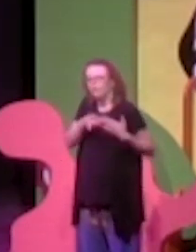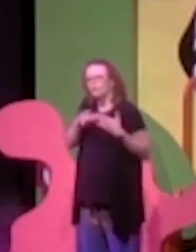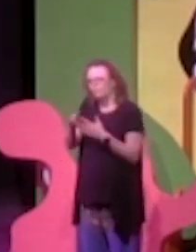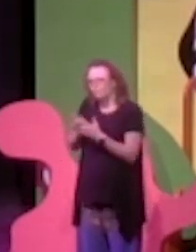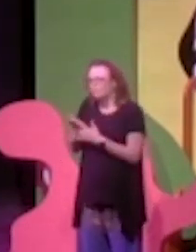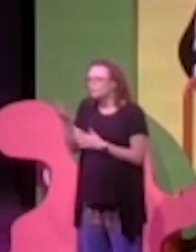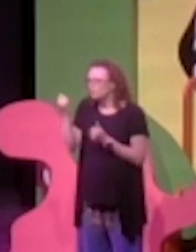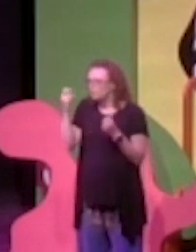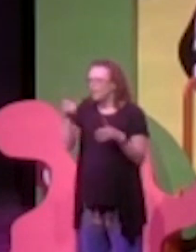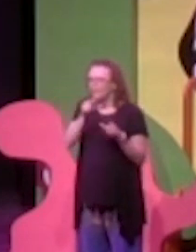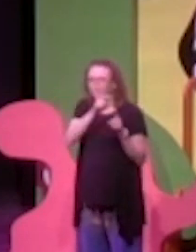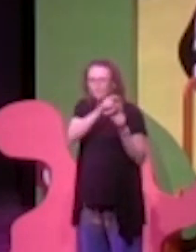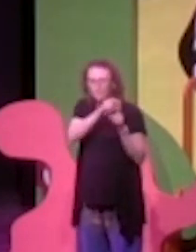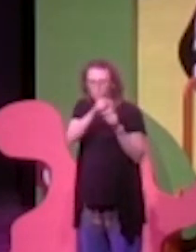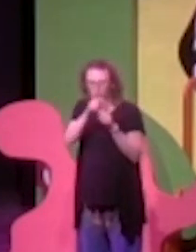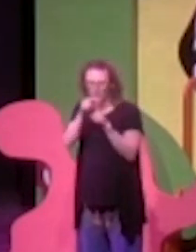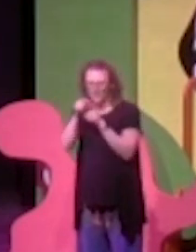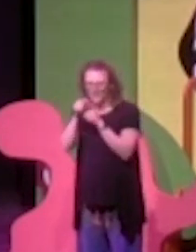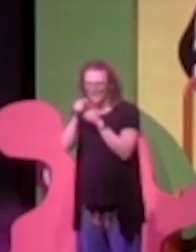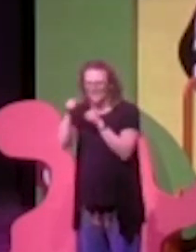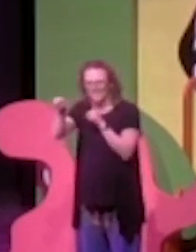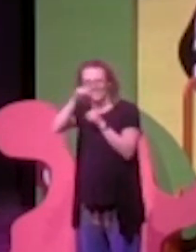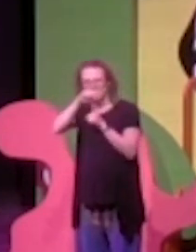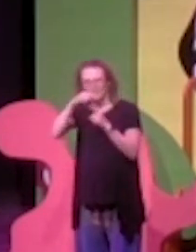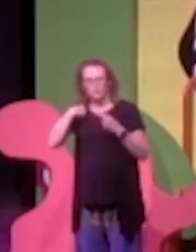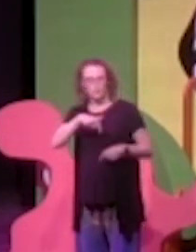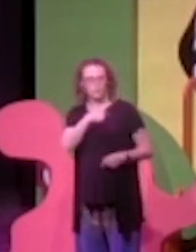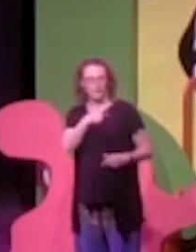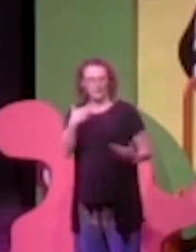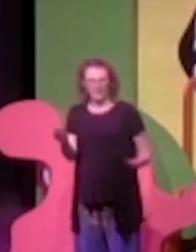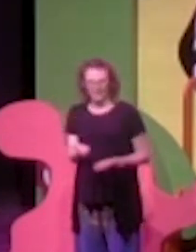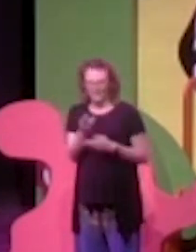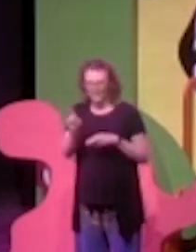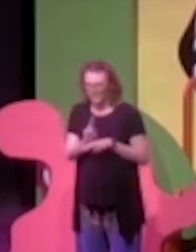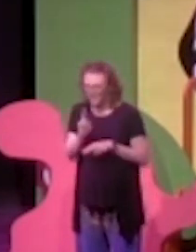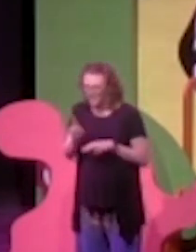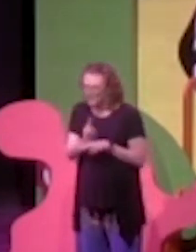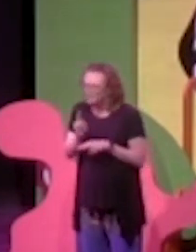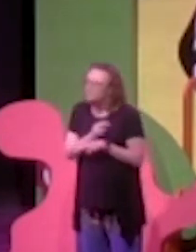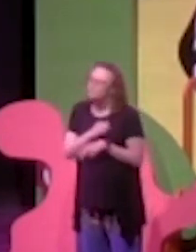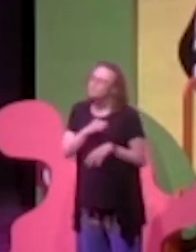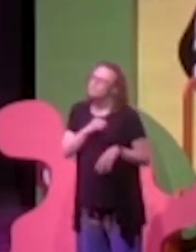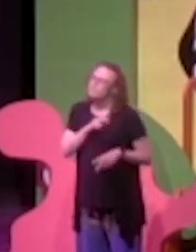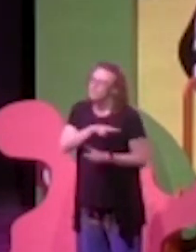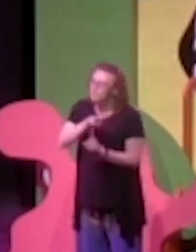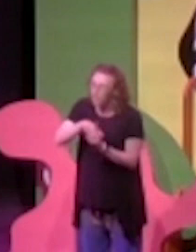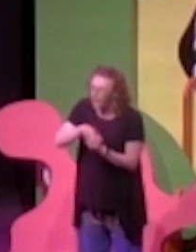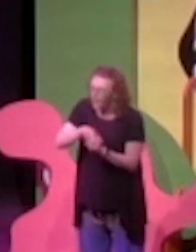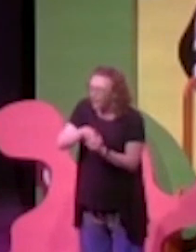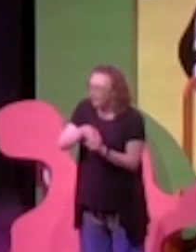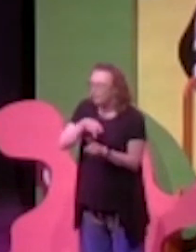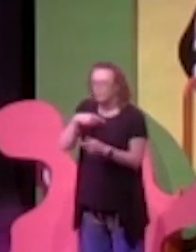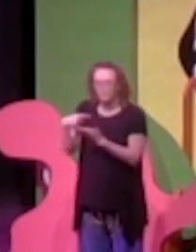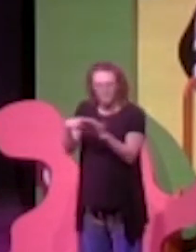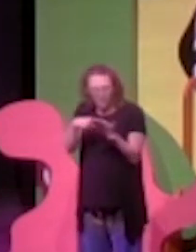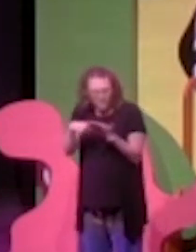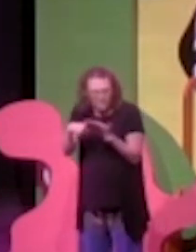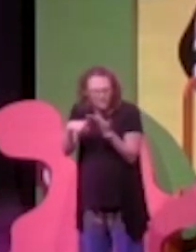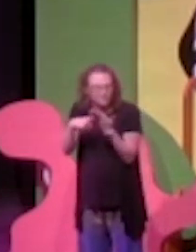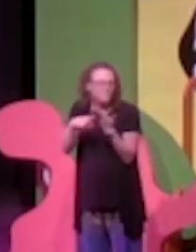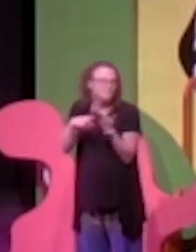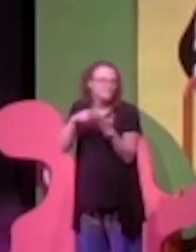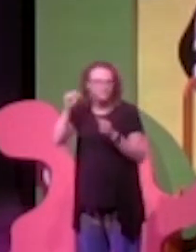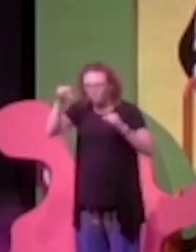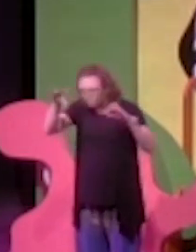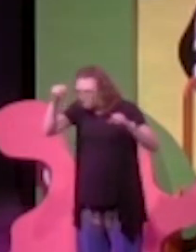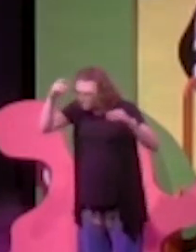that many of us use, hear, talk about, and discuss, and sometimes are perplexed about today. And some of what we're